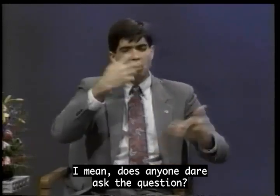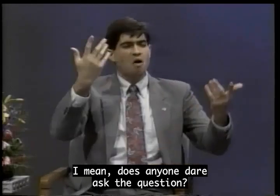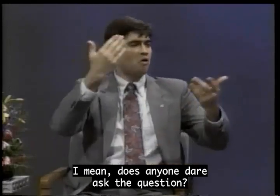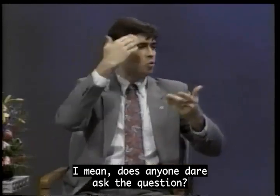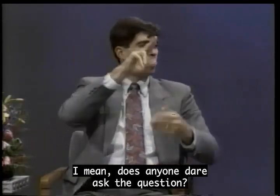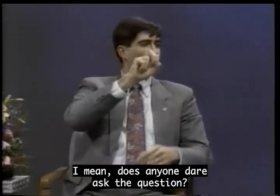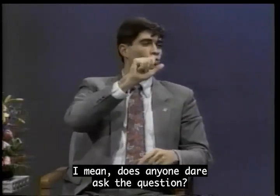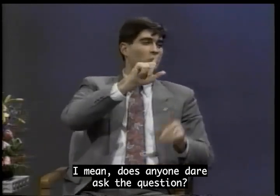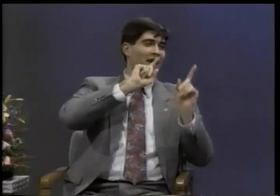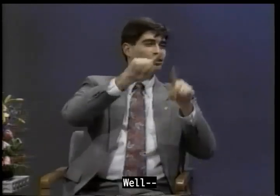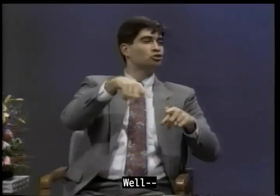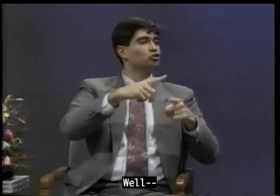Well,